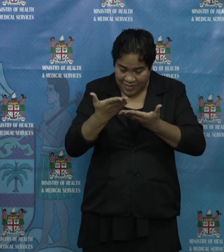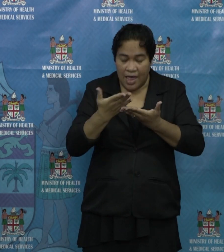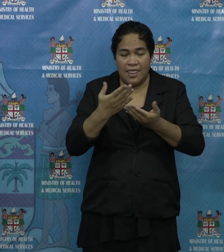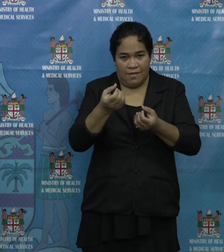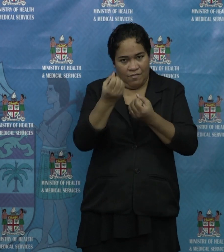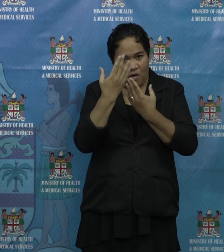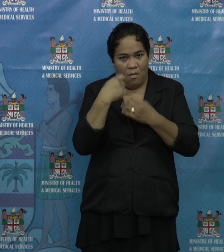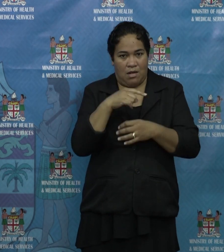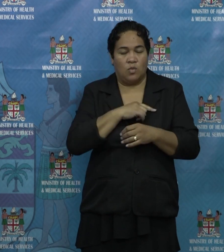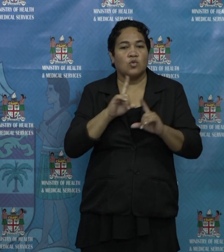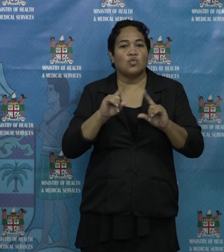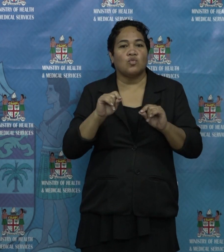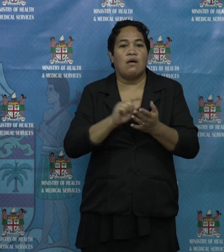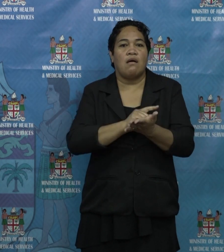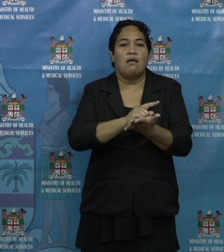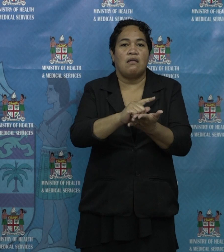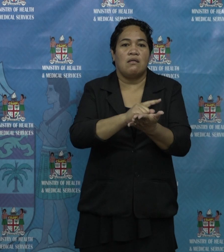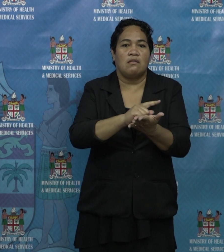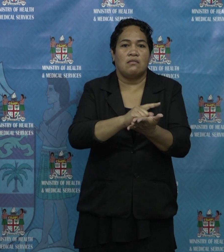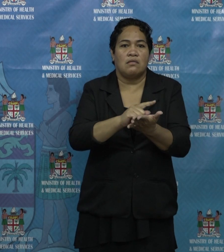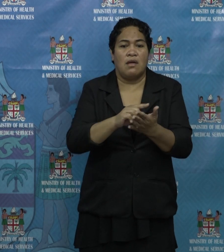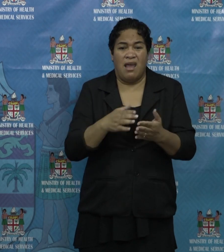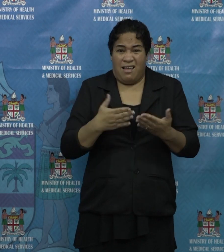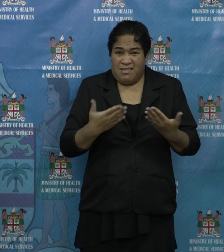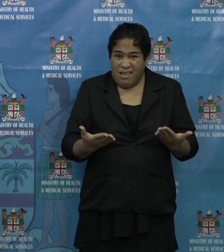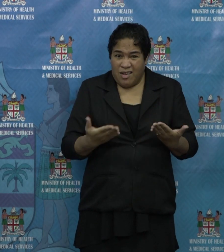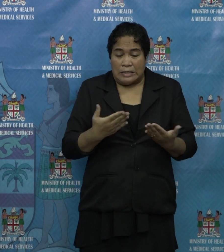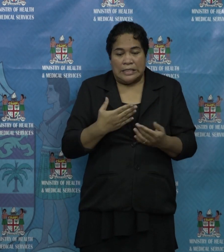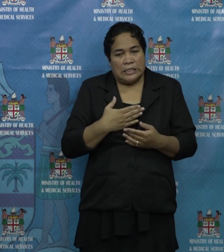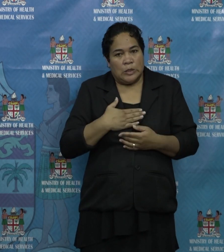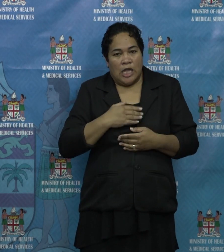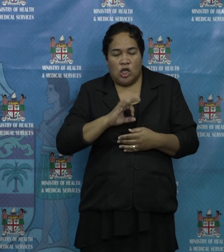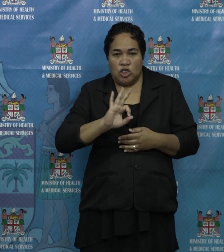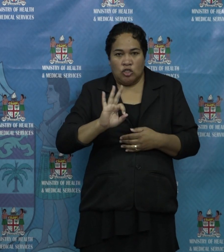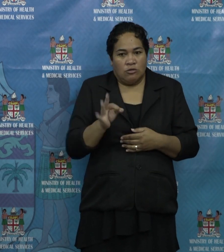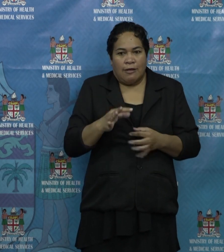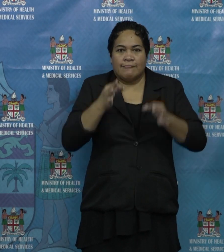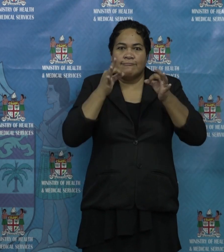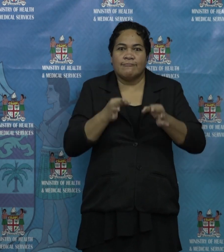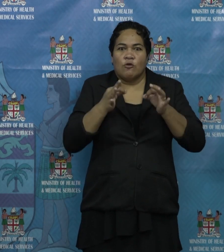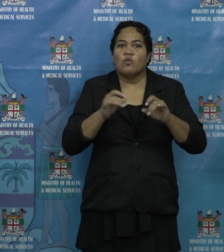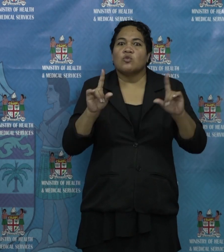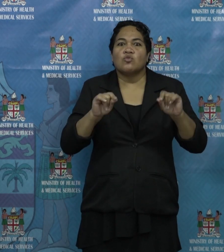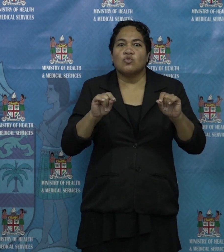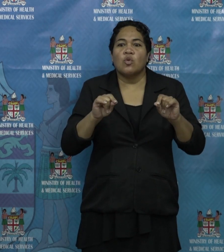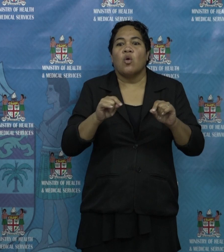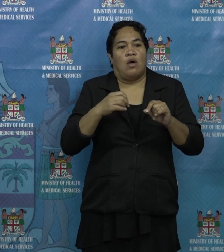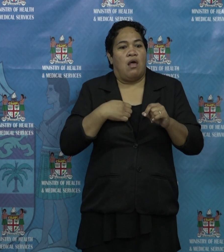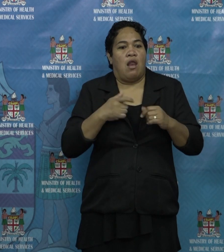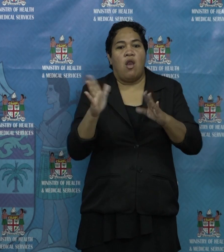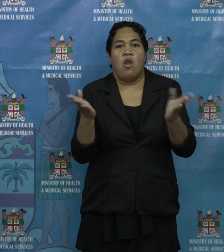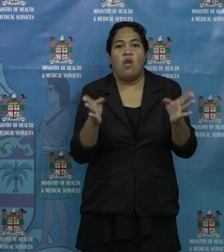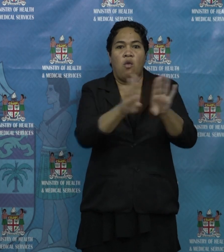stage, we have not made a recommendation either way on the lockdown measures, whether it will extend to other areas